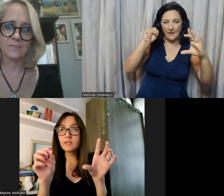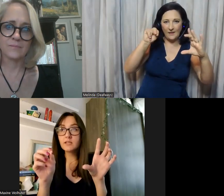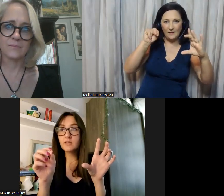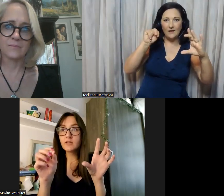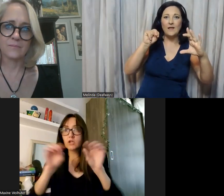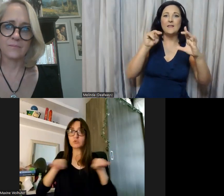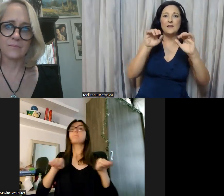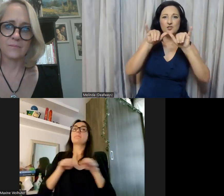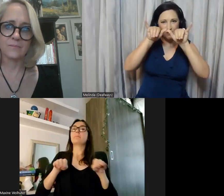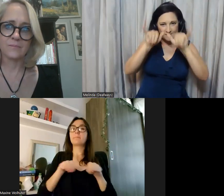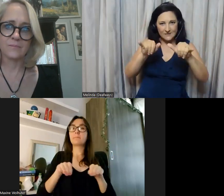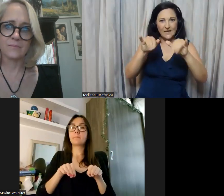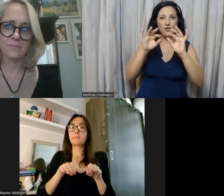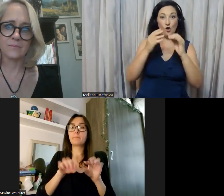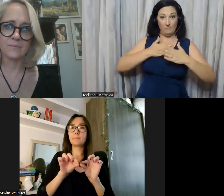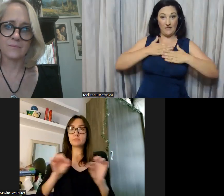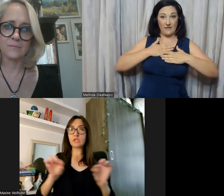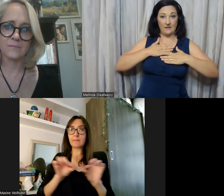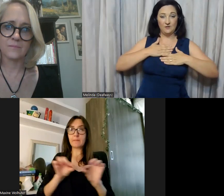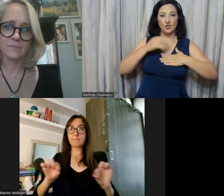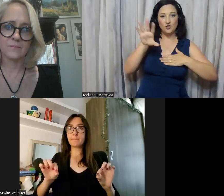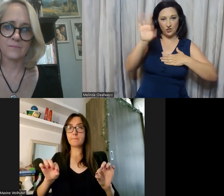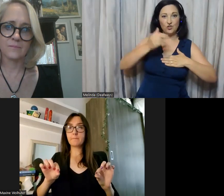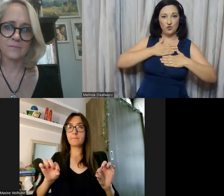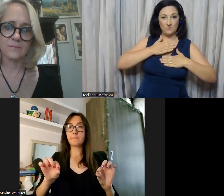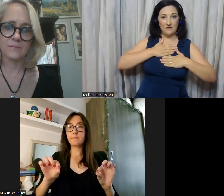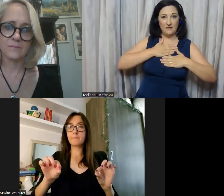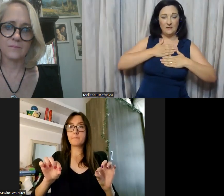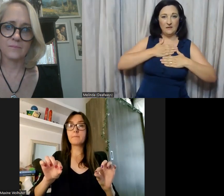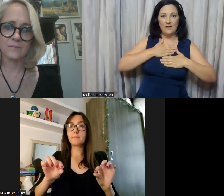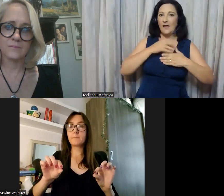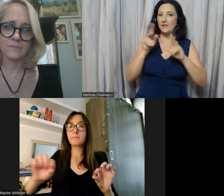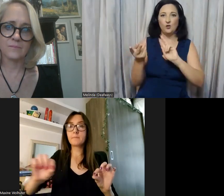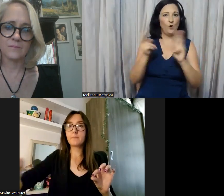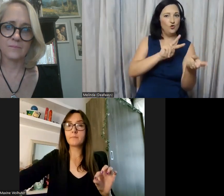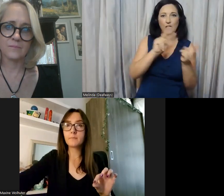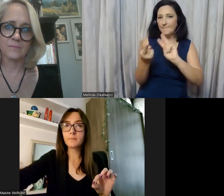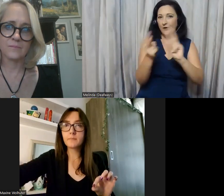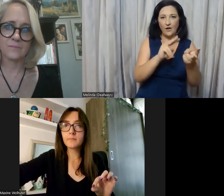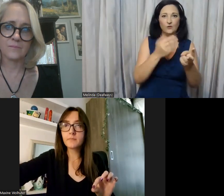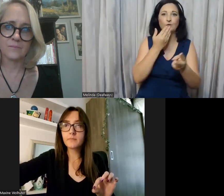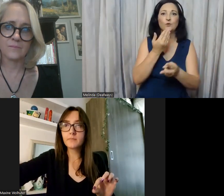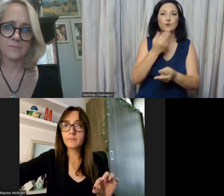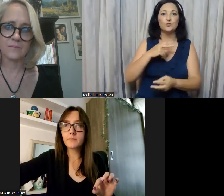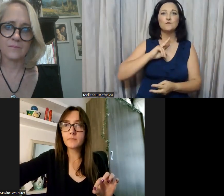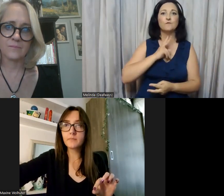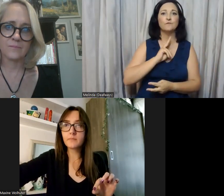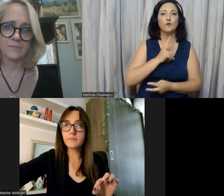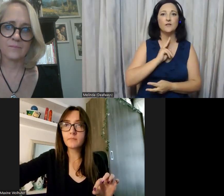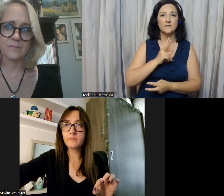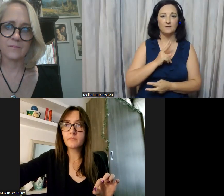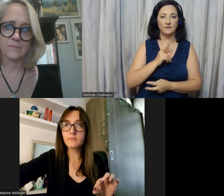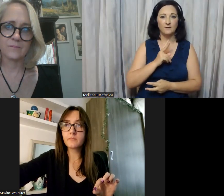pin. And then it's going to stay on me. So just choose me. And then it won't jump around for